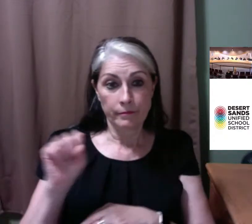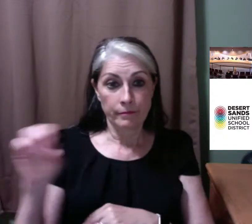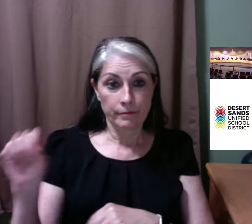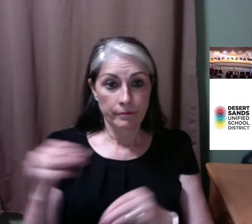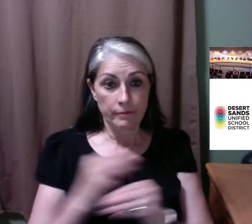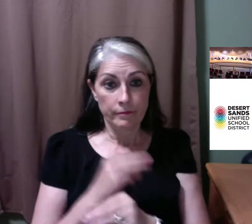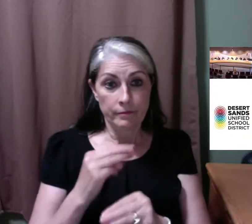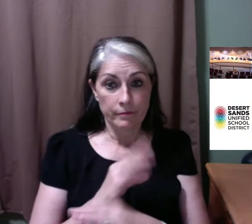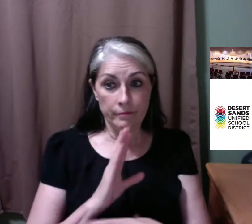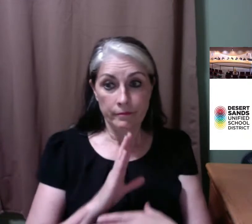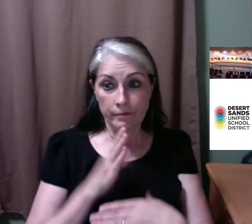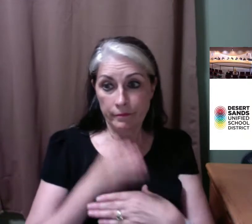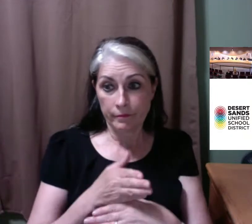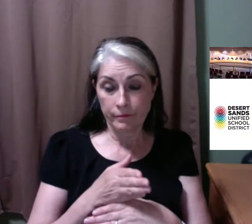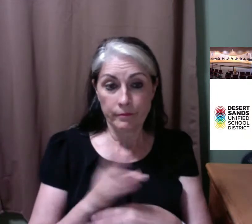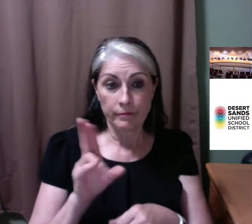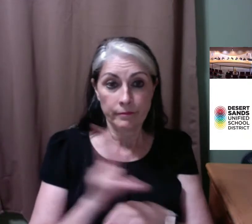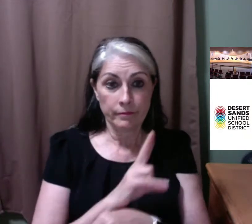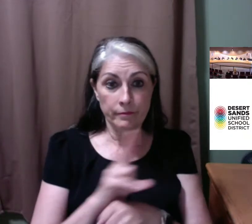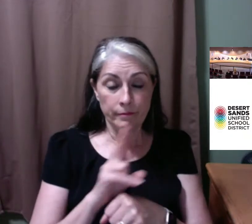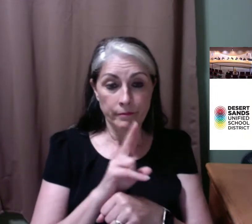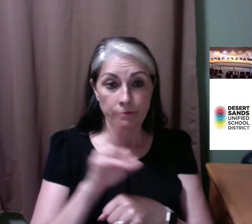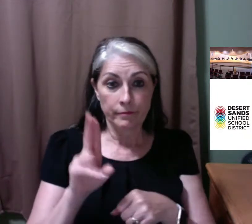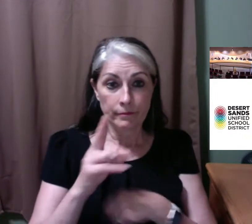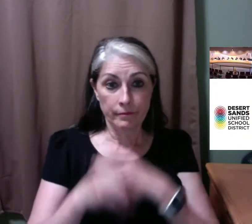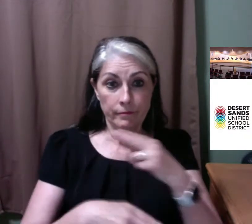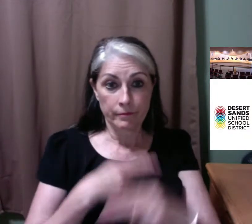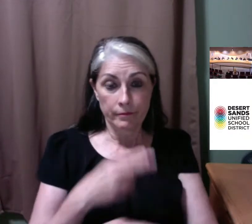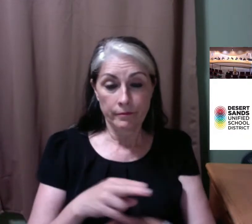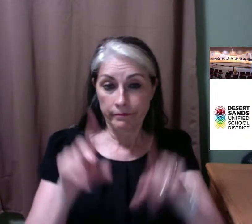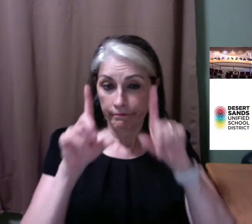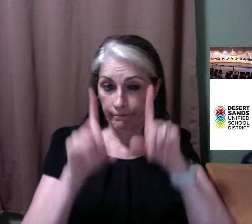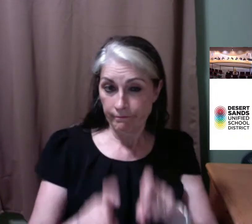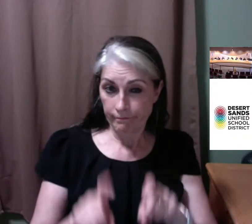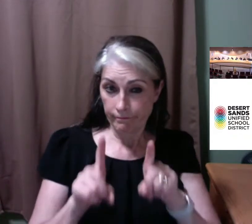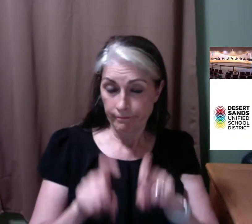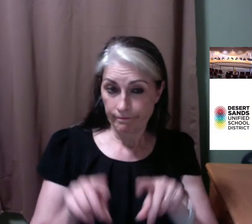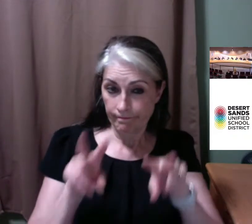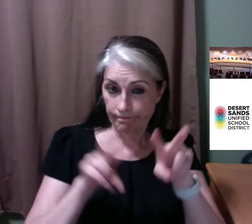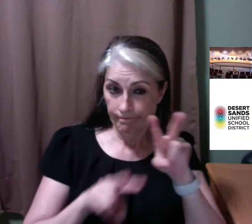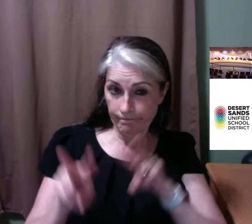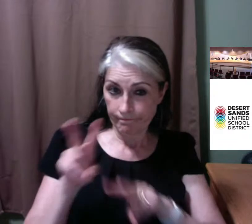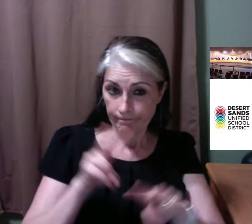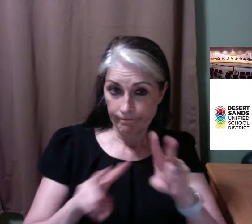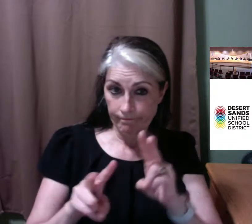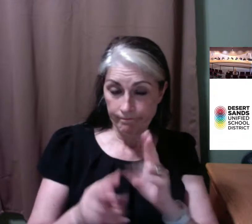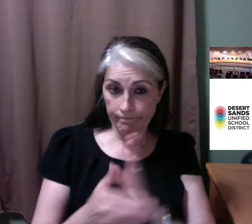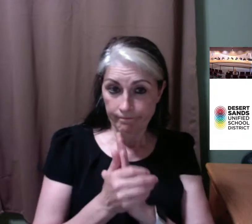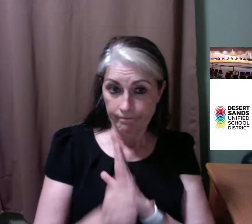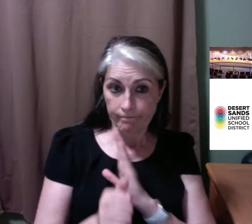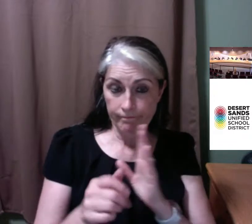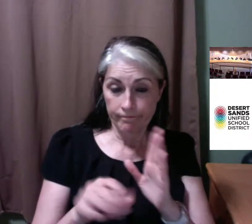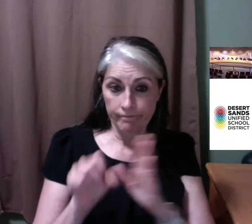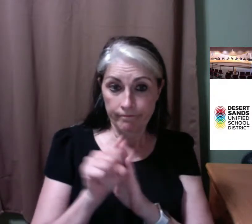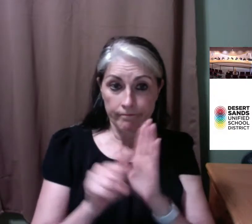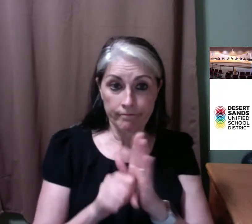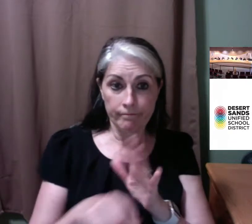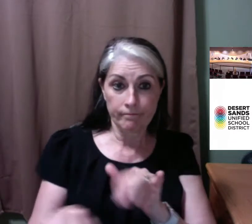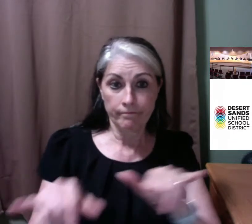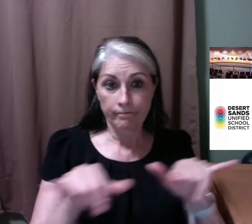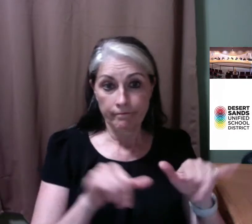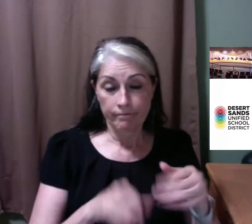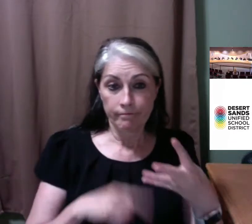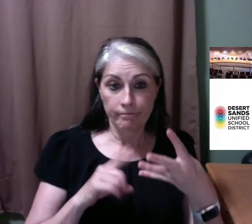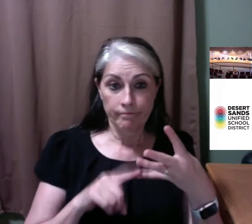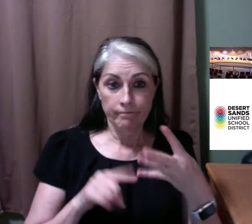math intervention, and utilizing universal screening tools to monitor the mastery of state standards. Number four,